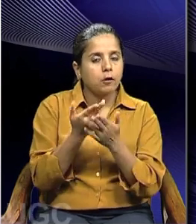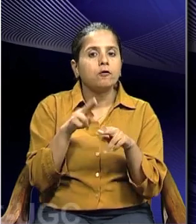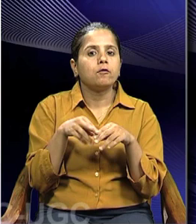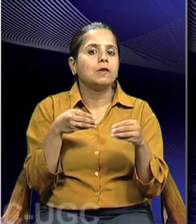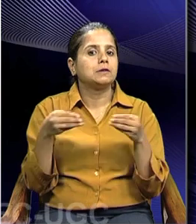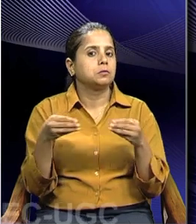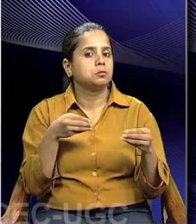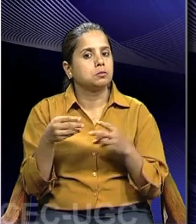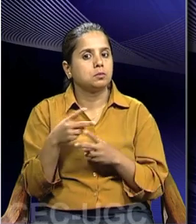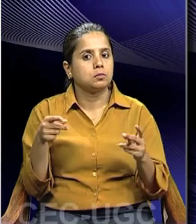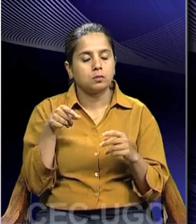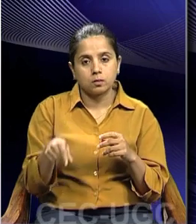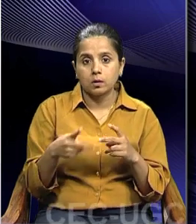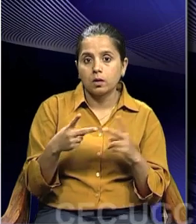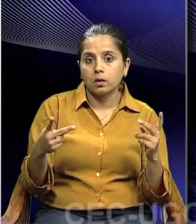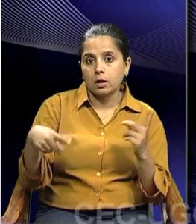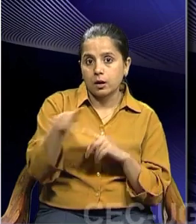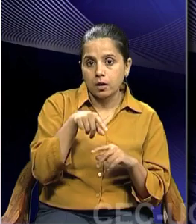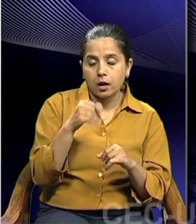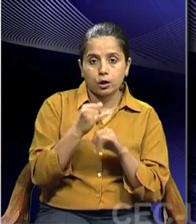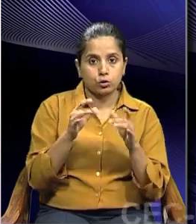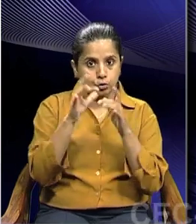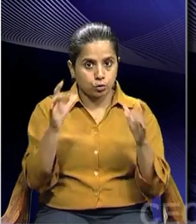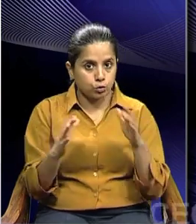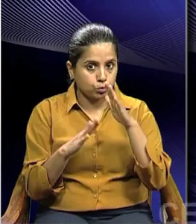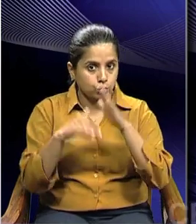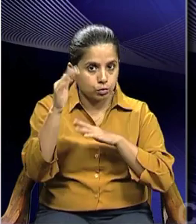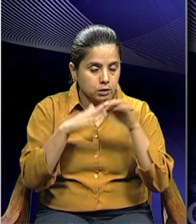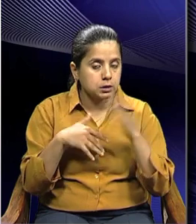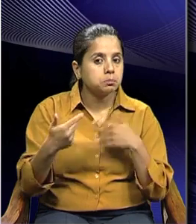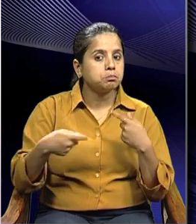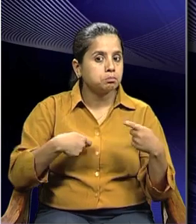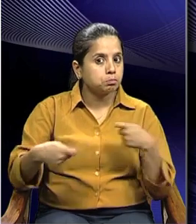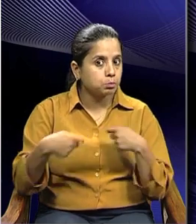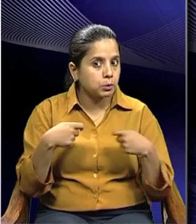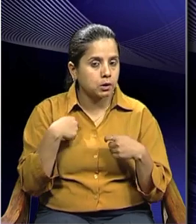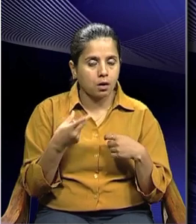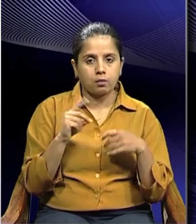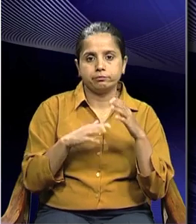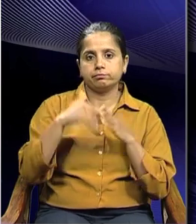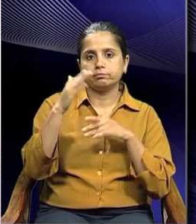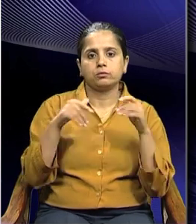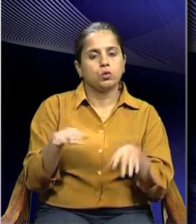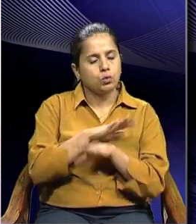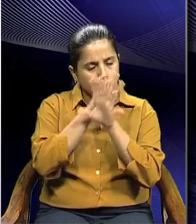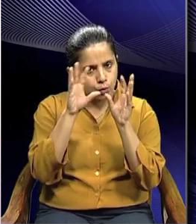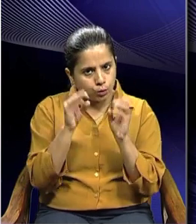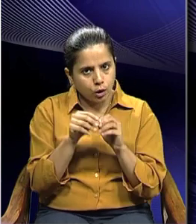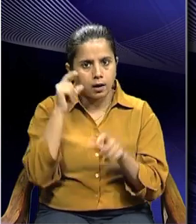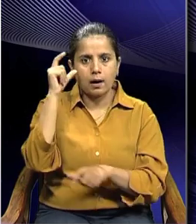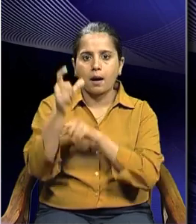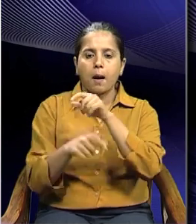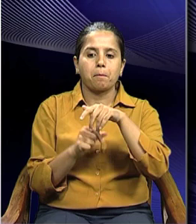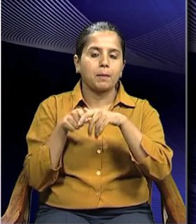flexibility while restructuring the institutional structures and businesses. So we are restructuring this entire corporate